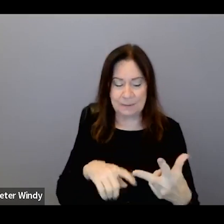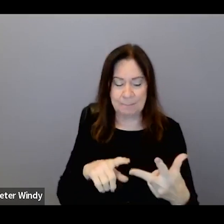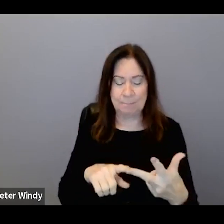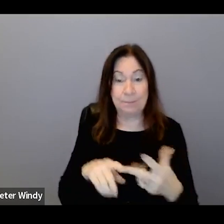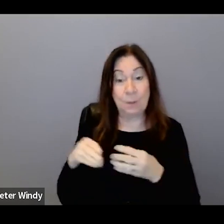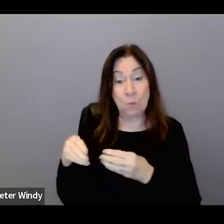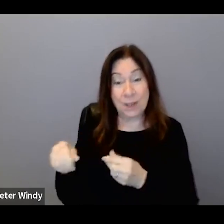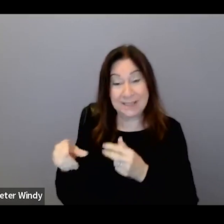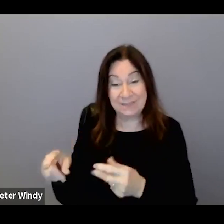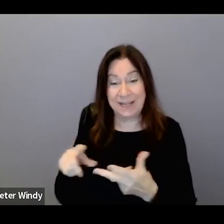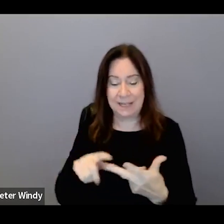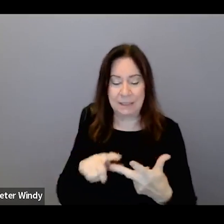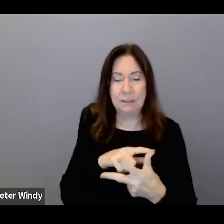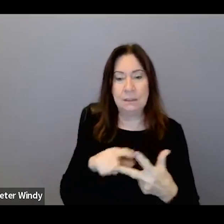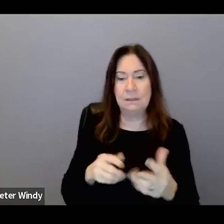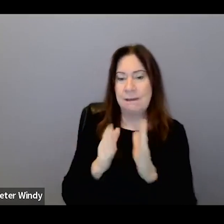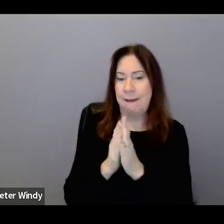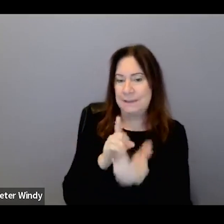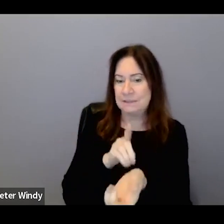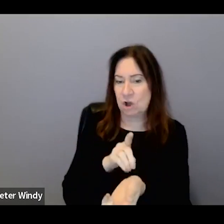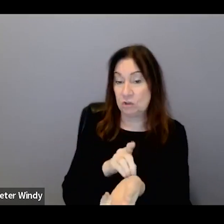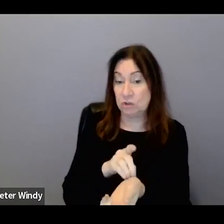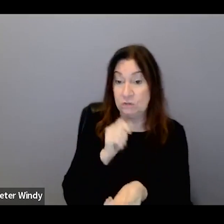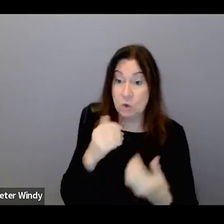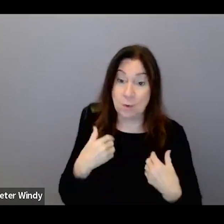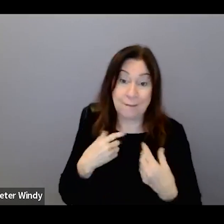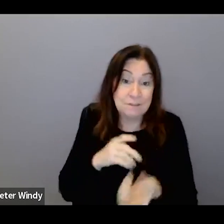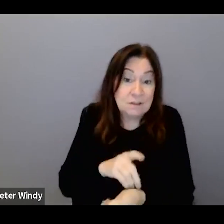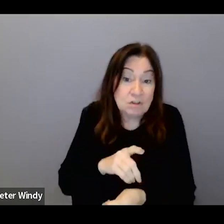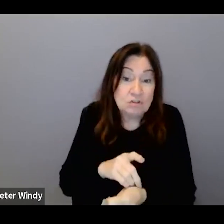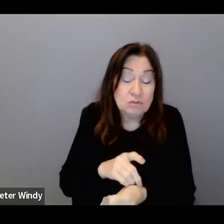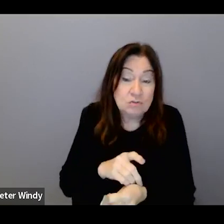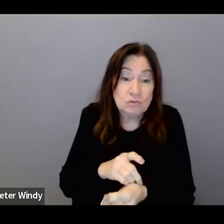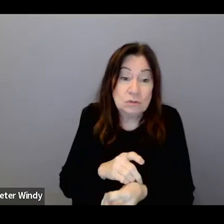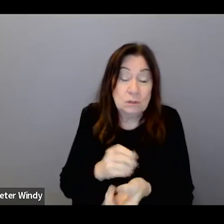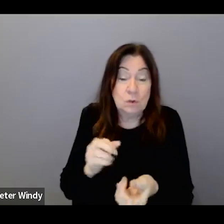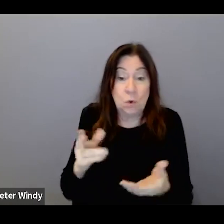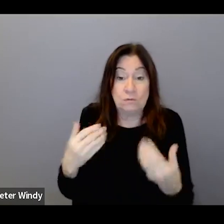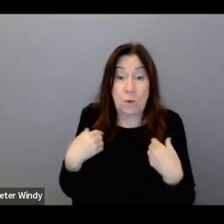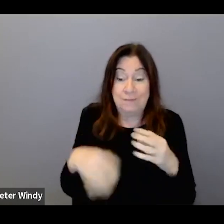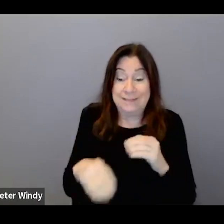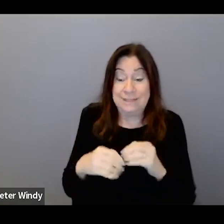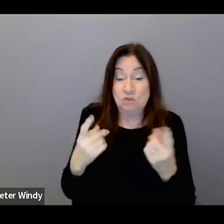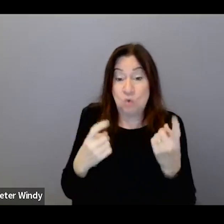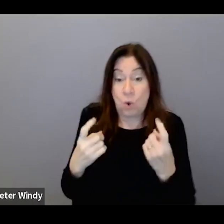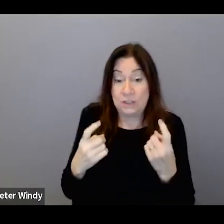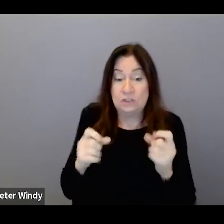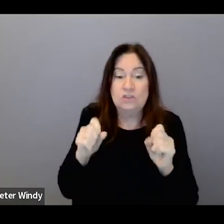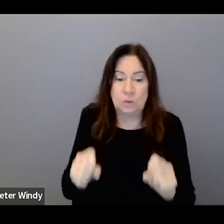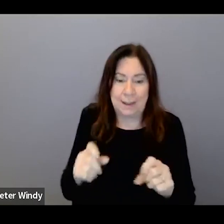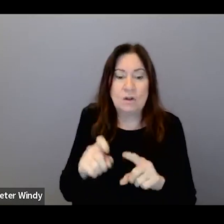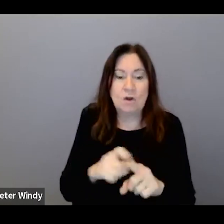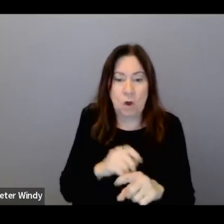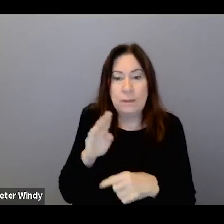healthcare provider. If you don't have a healthcare provider, or if you have additional questions, then you can call the